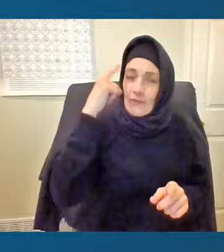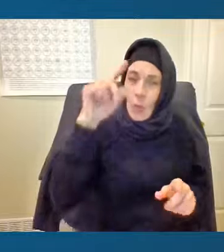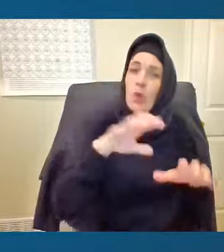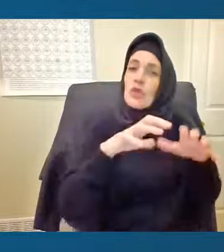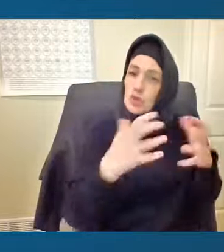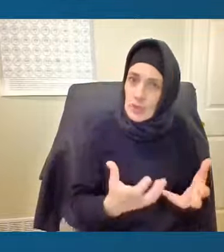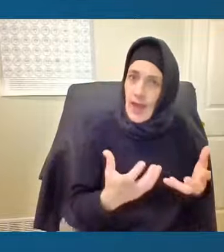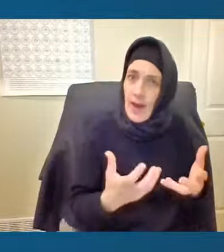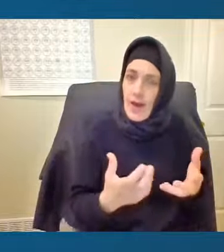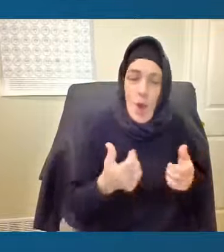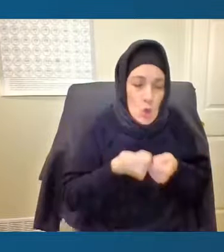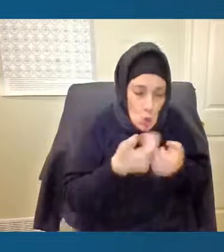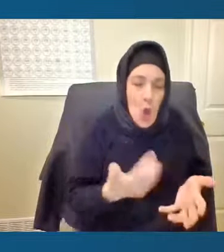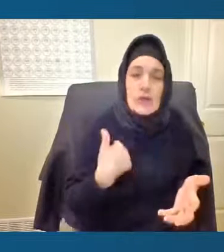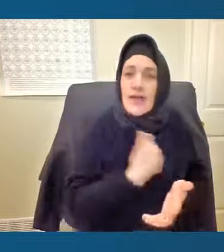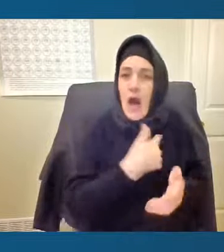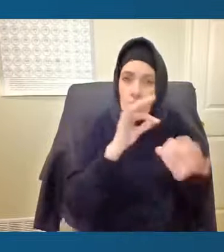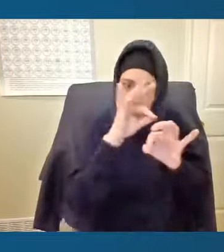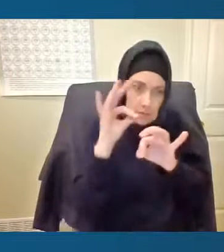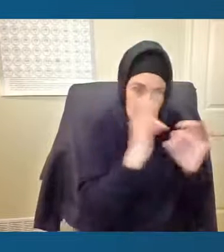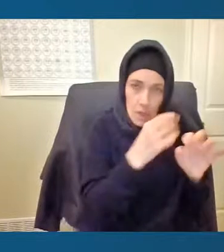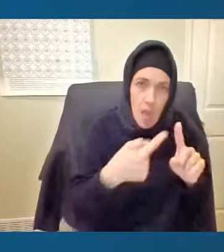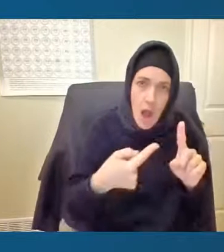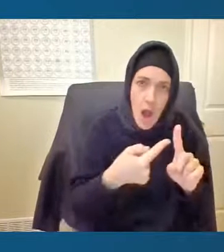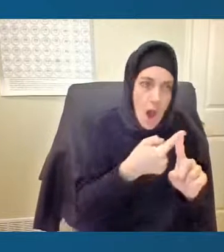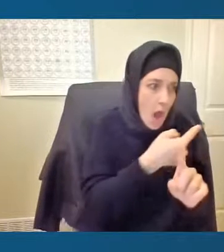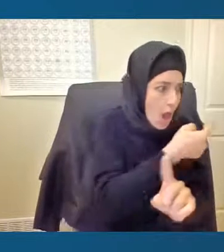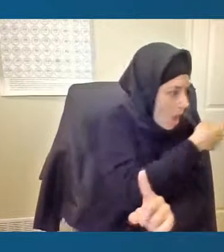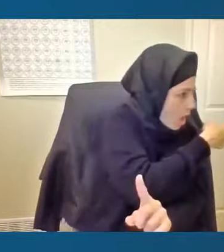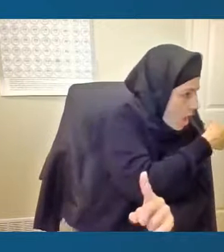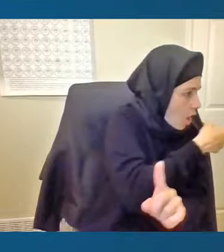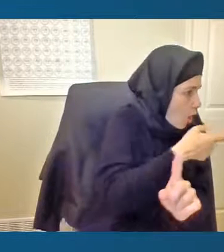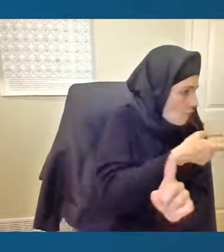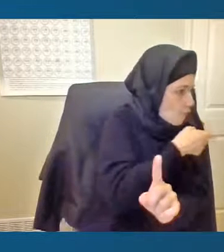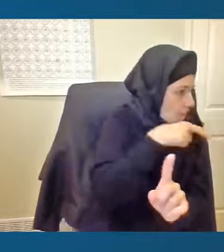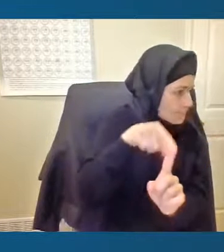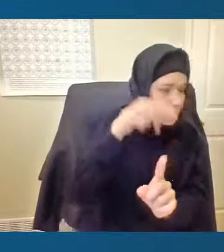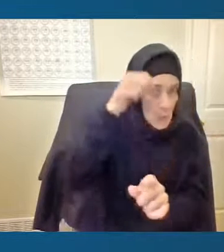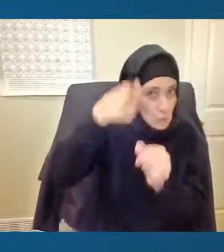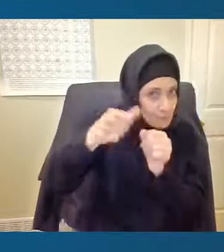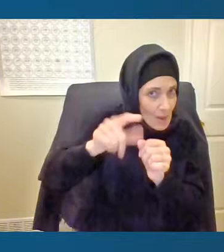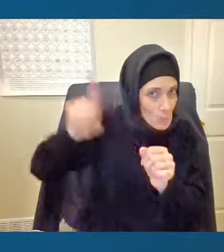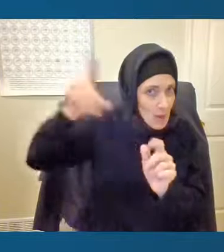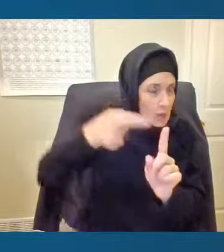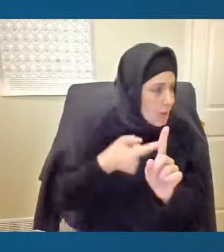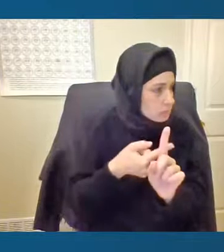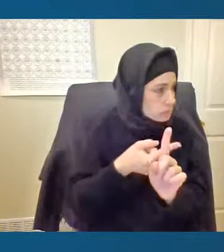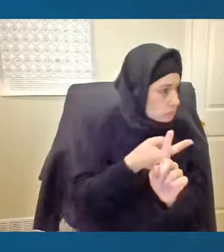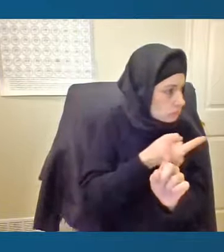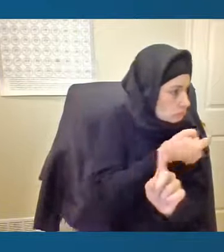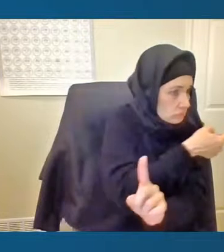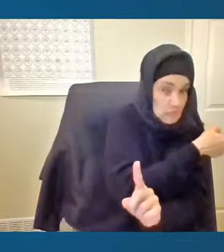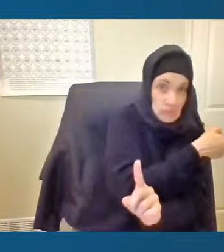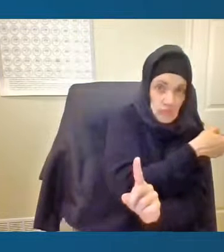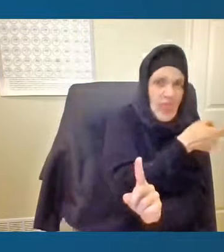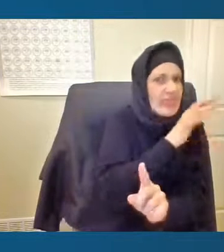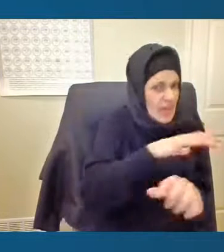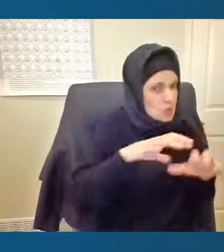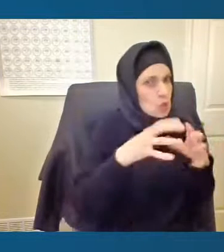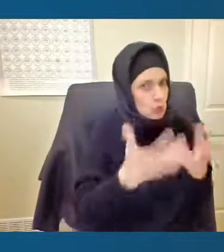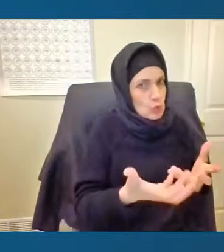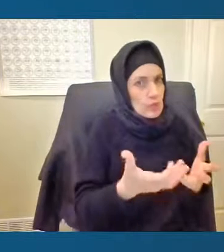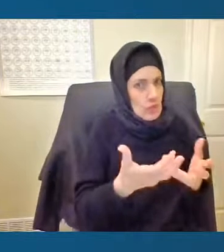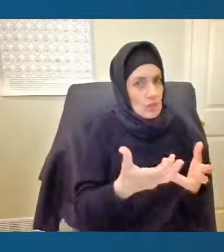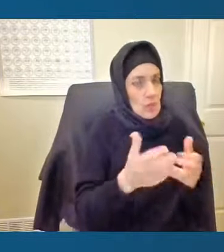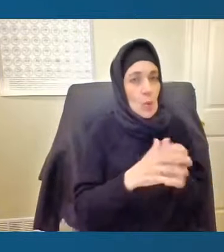and take us away from that state of remembrance of Allah subhanahu wa ta'ala, and to put us into that ghafla. The word ghafla